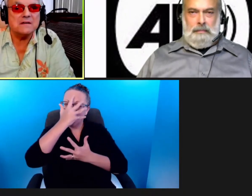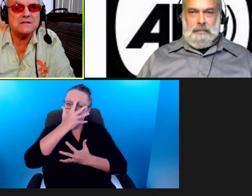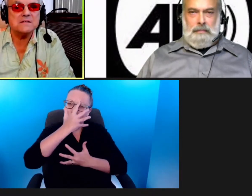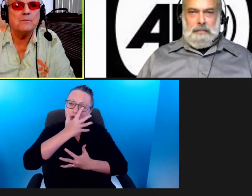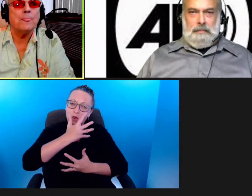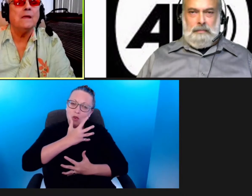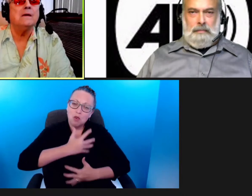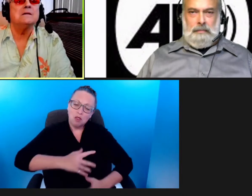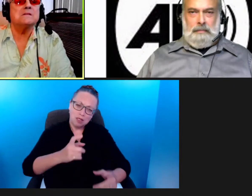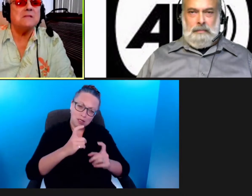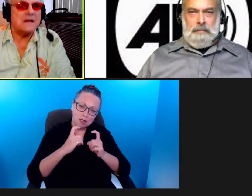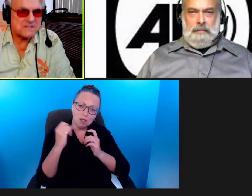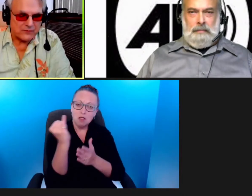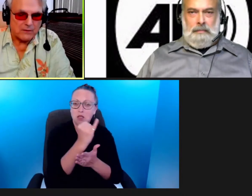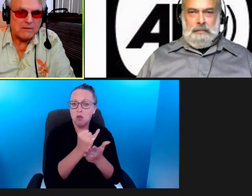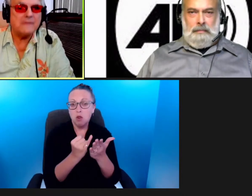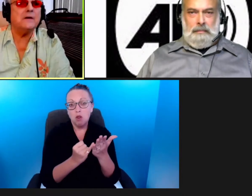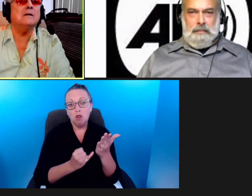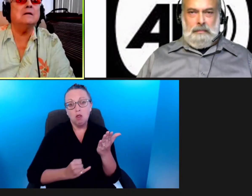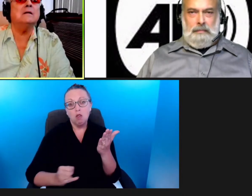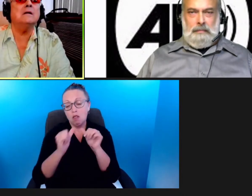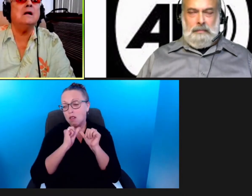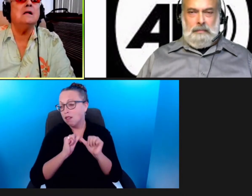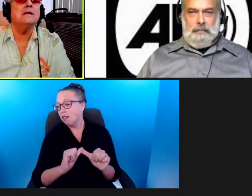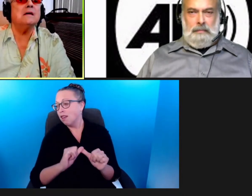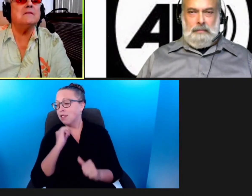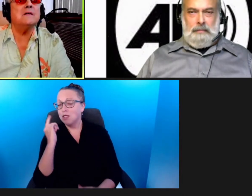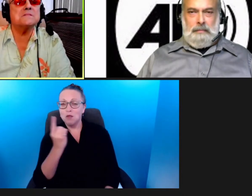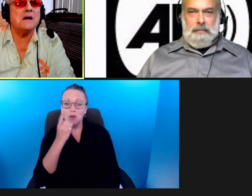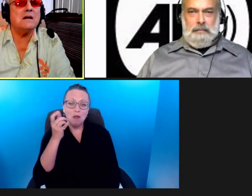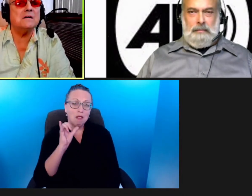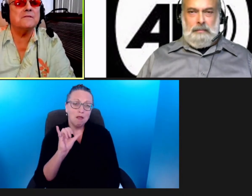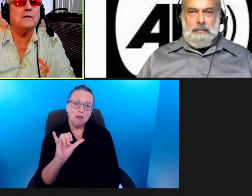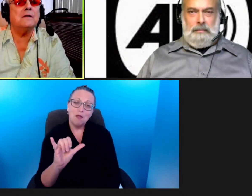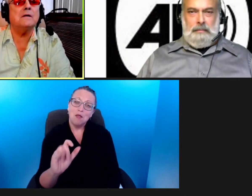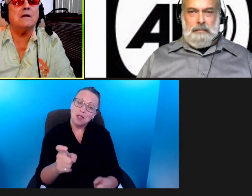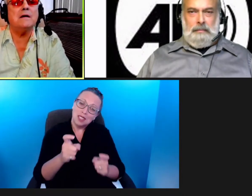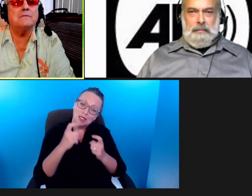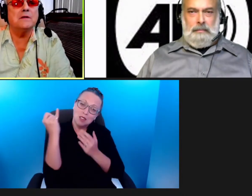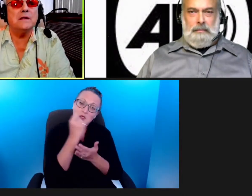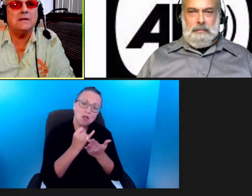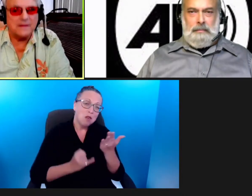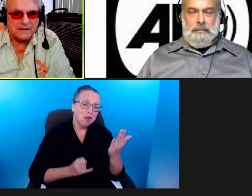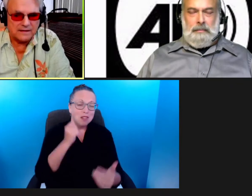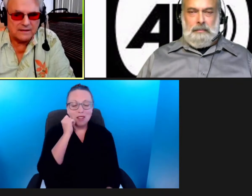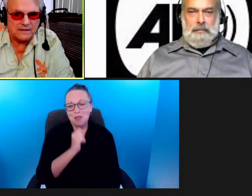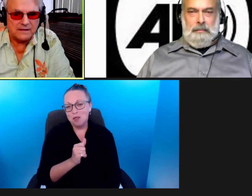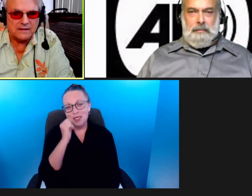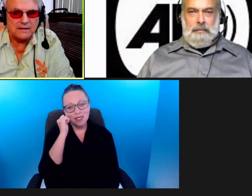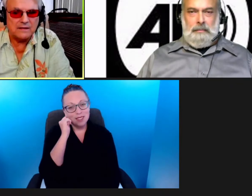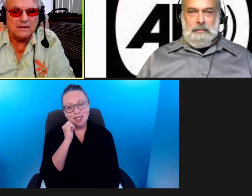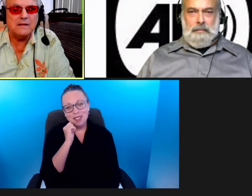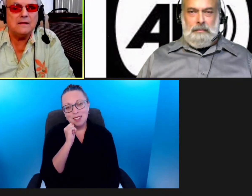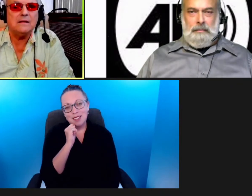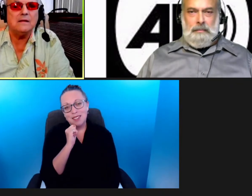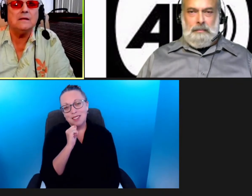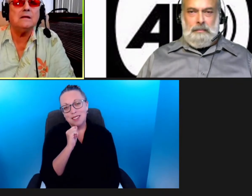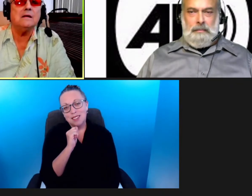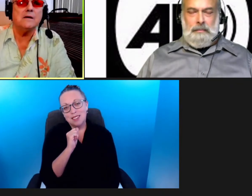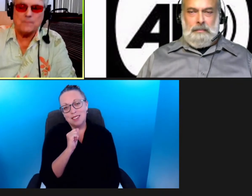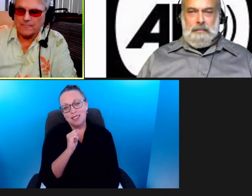us art to last forever. Give us art for every